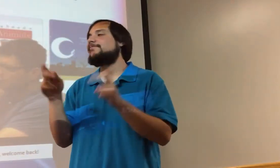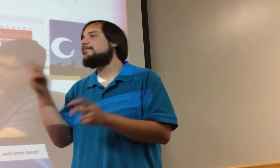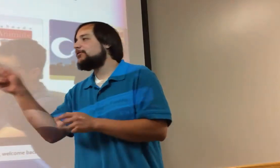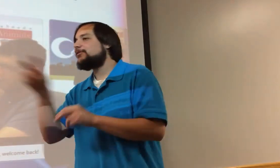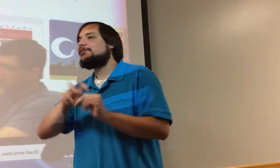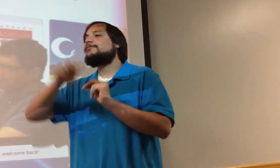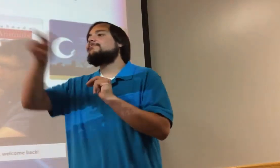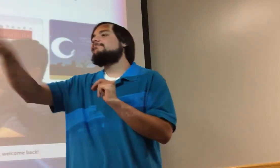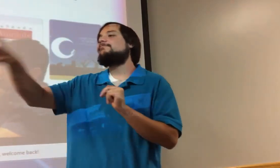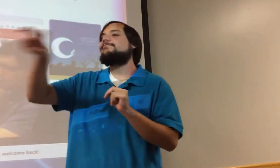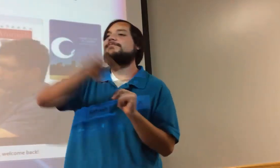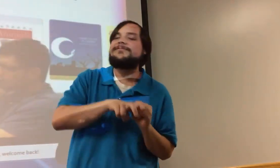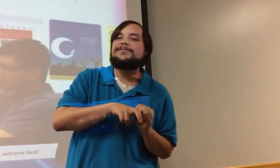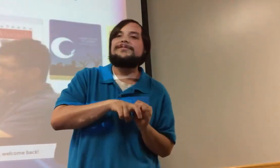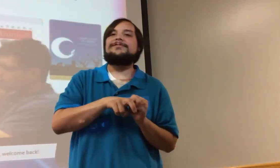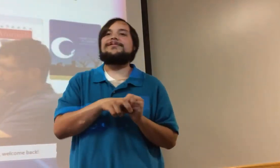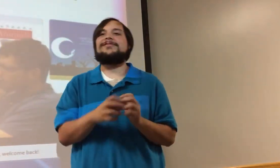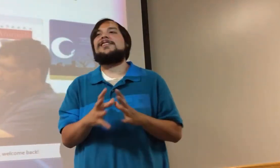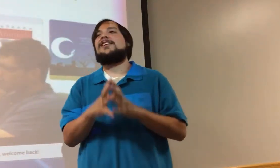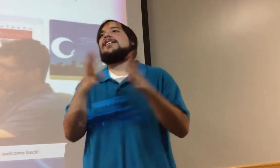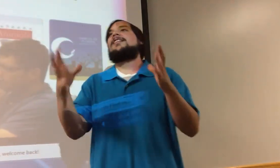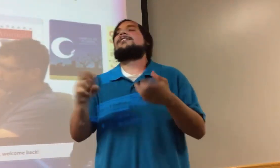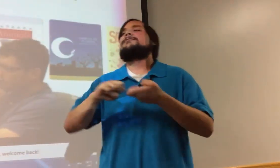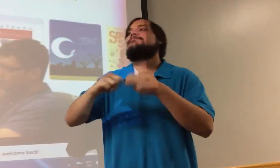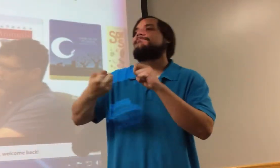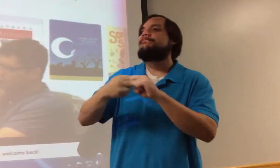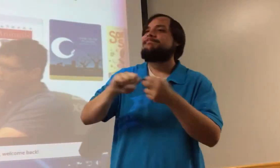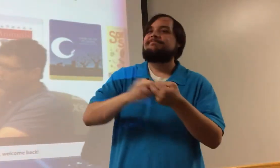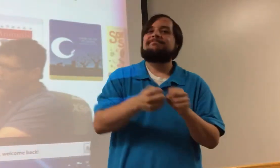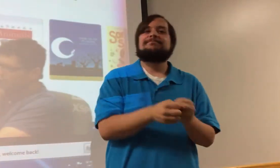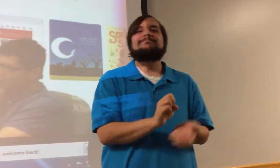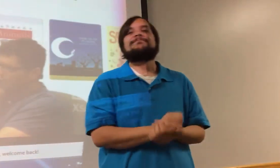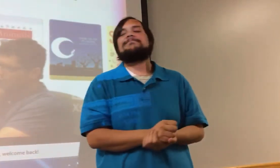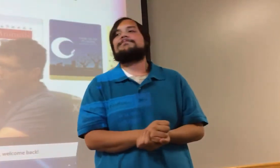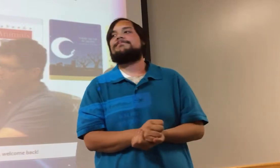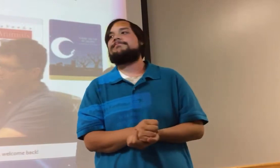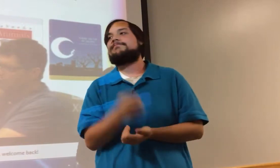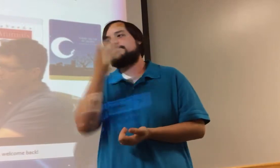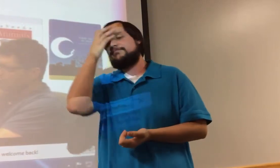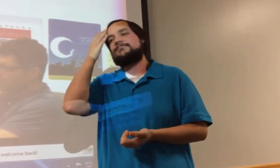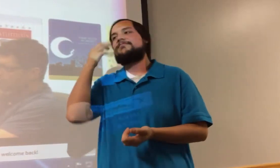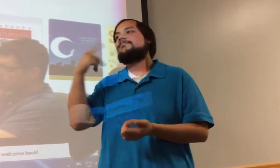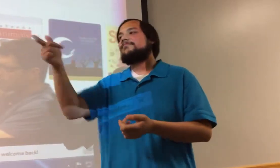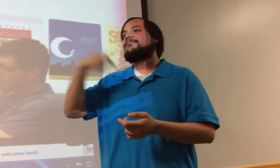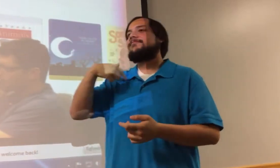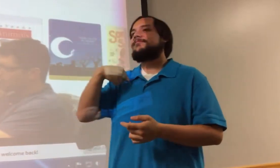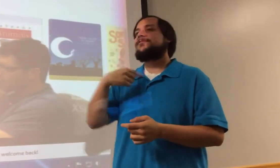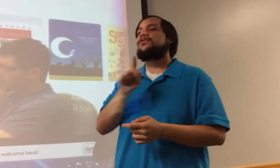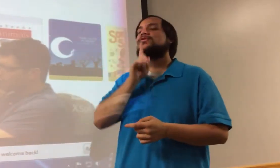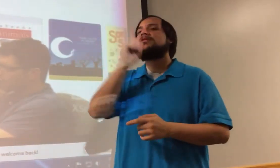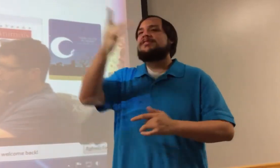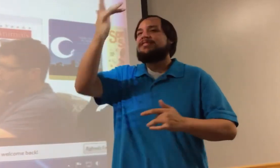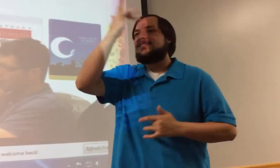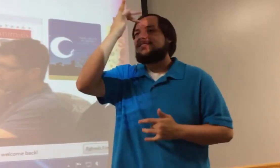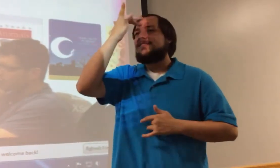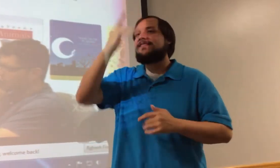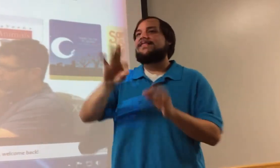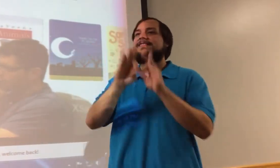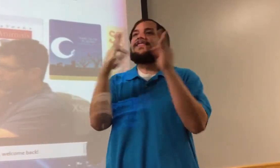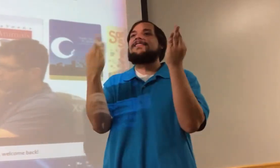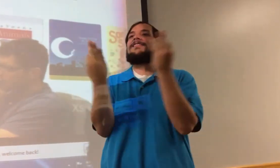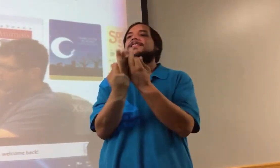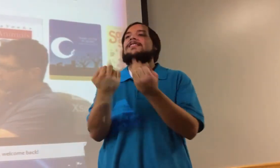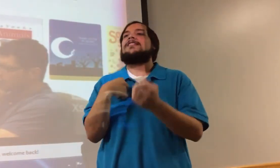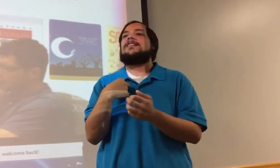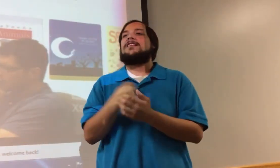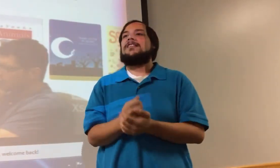transportation, just a lot of different things. I had a severe illness in my family that was taking a lot of my